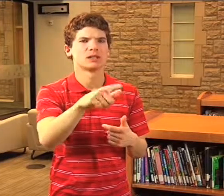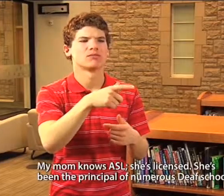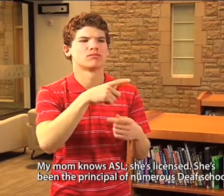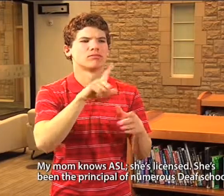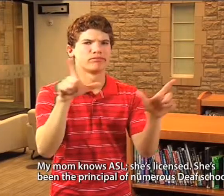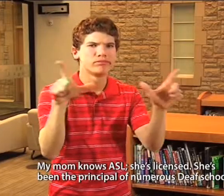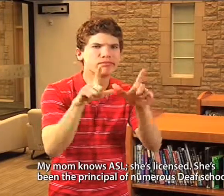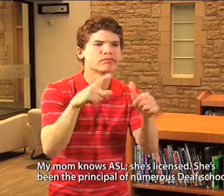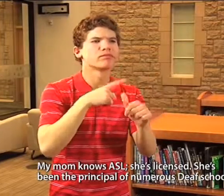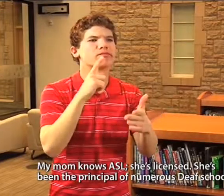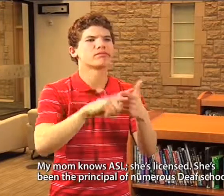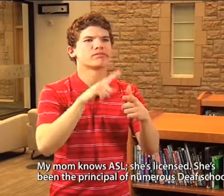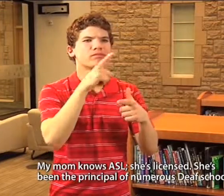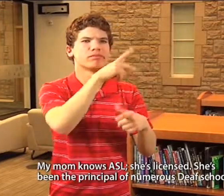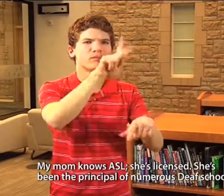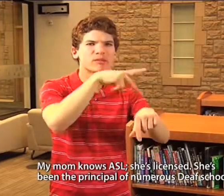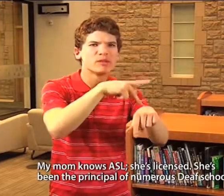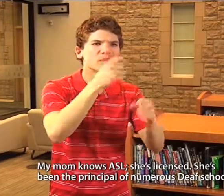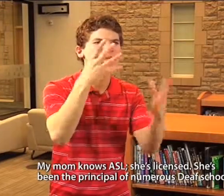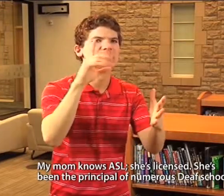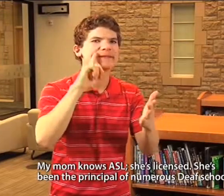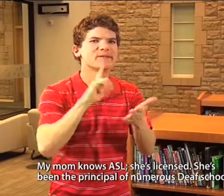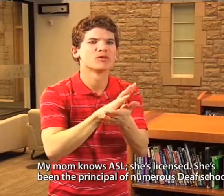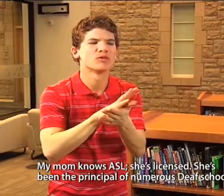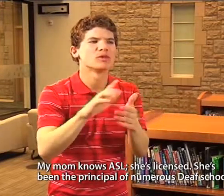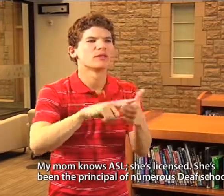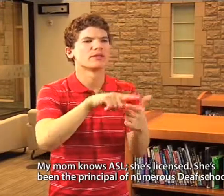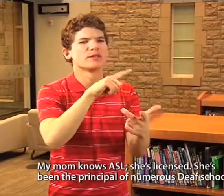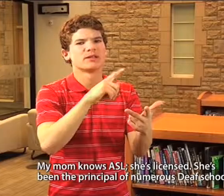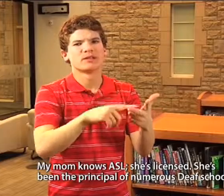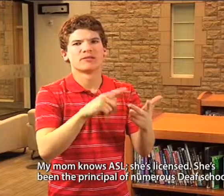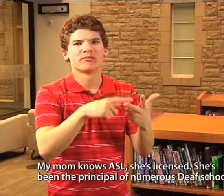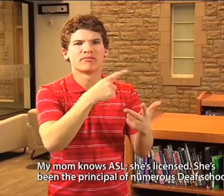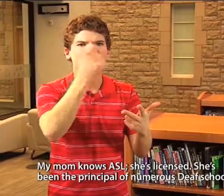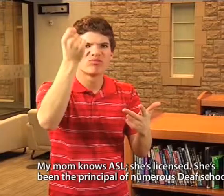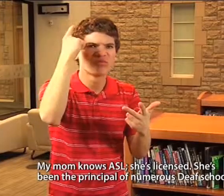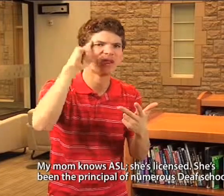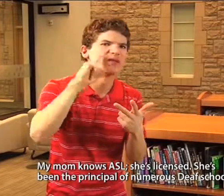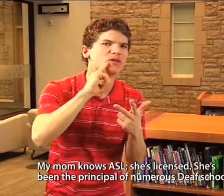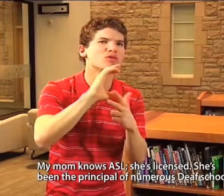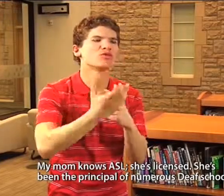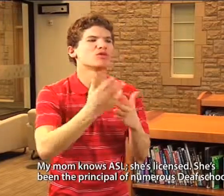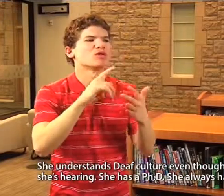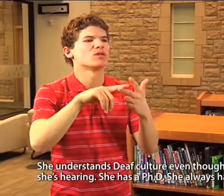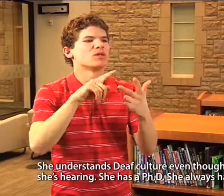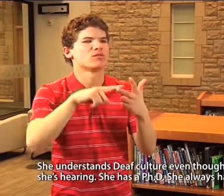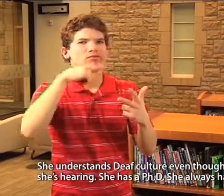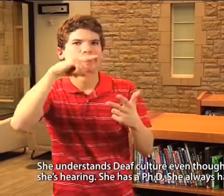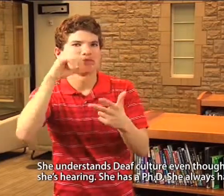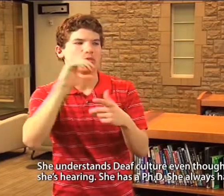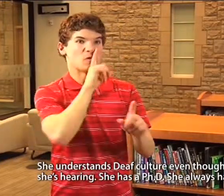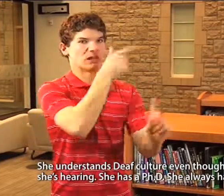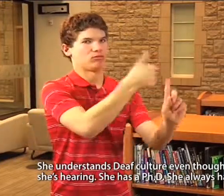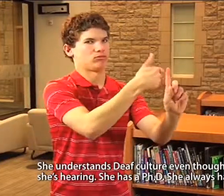My mom knows ASL. She's licensed. She's been the principal of numerous deaf schools. She understands deaf culture even though she's